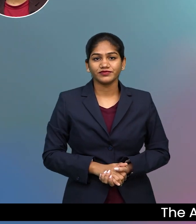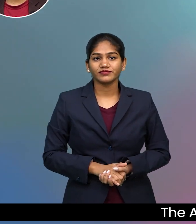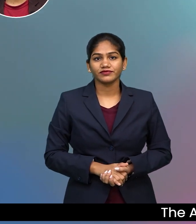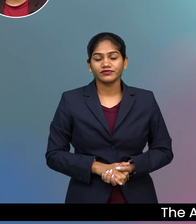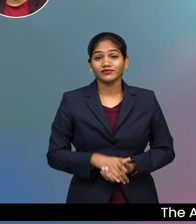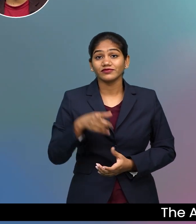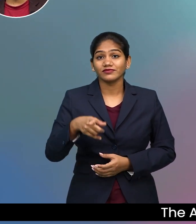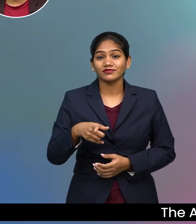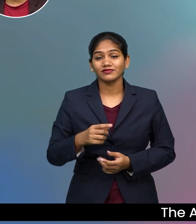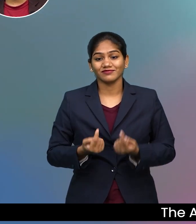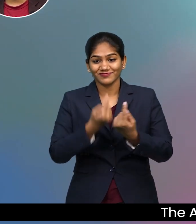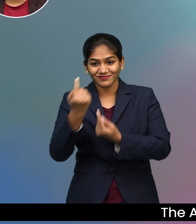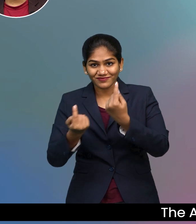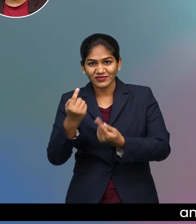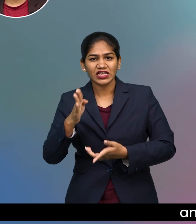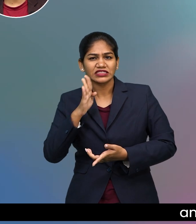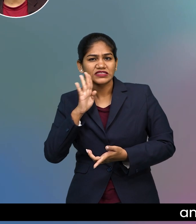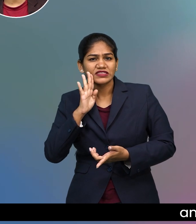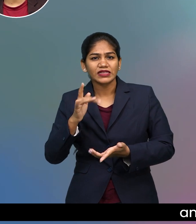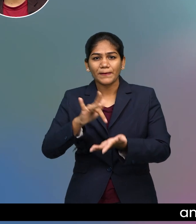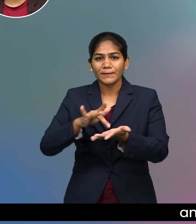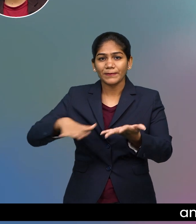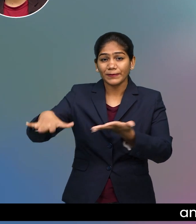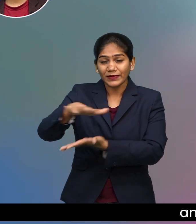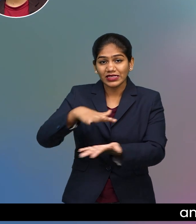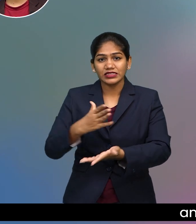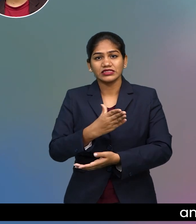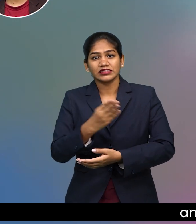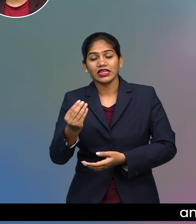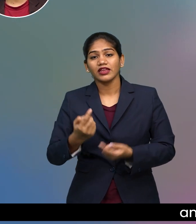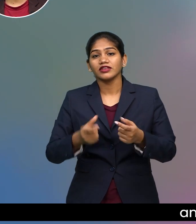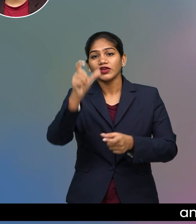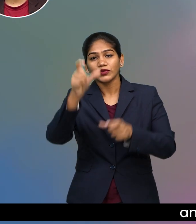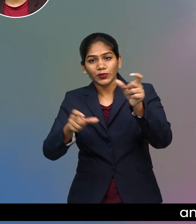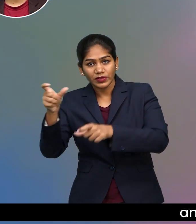The action of vegetation and human beings.